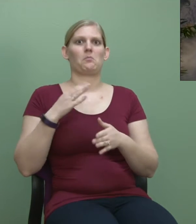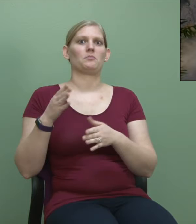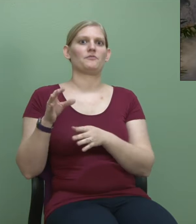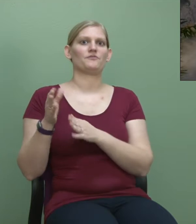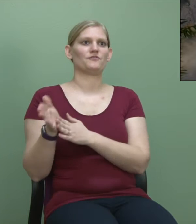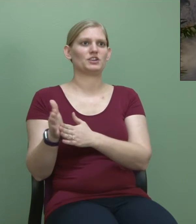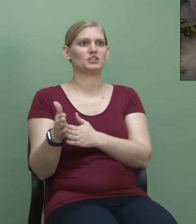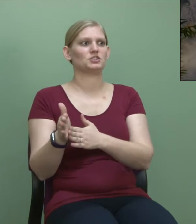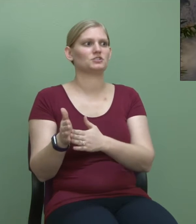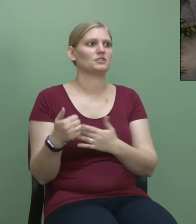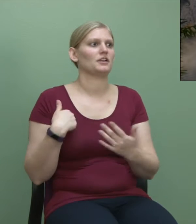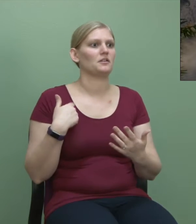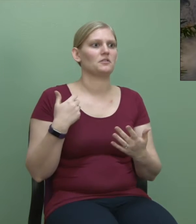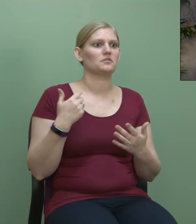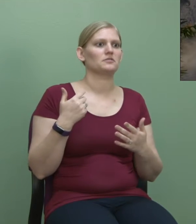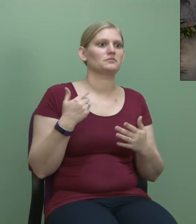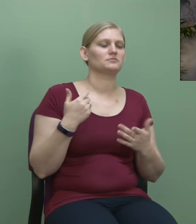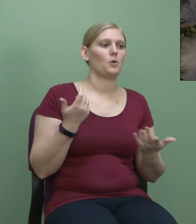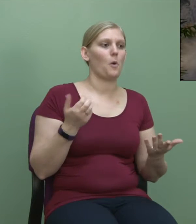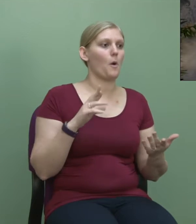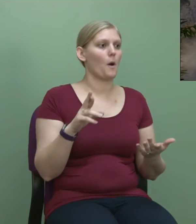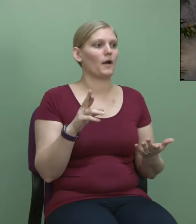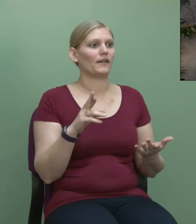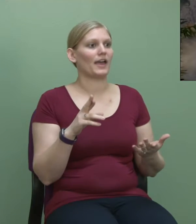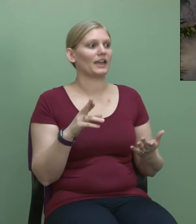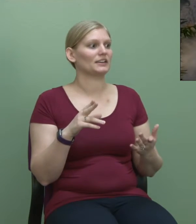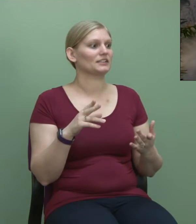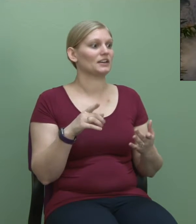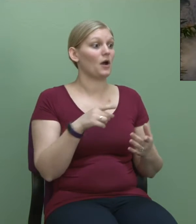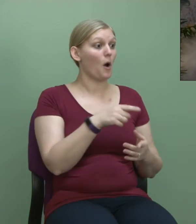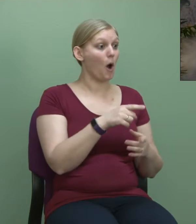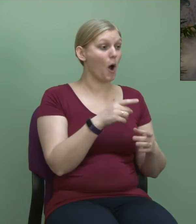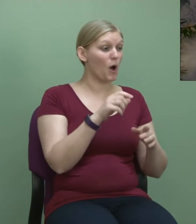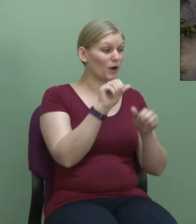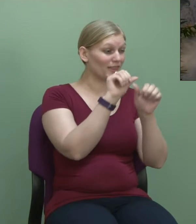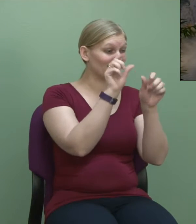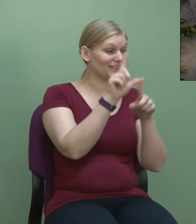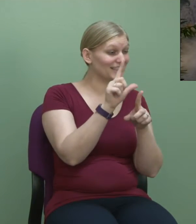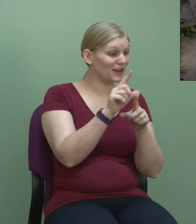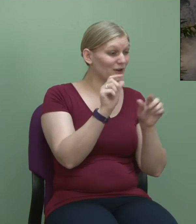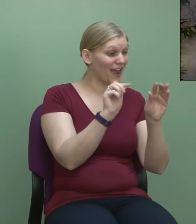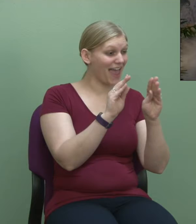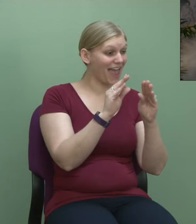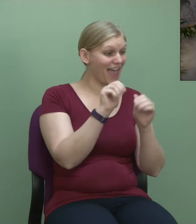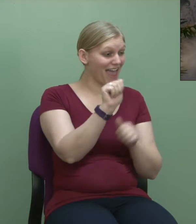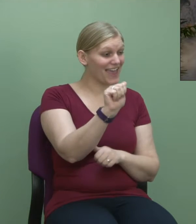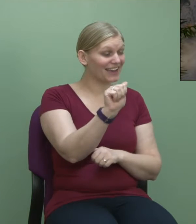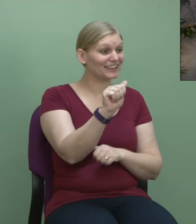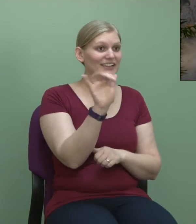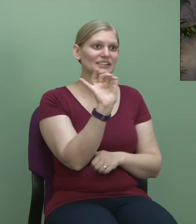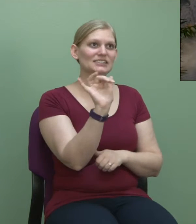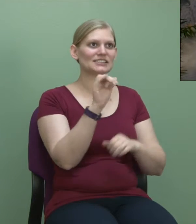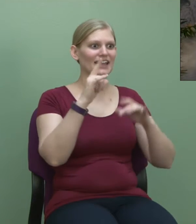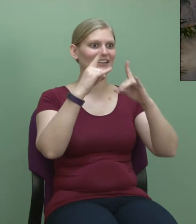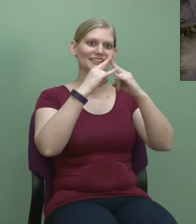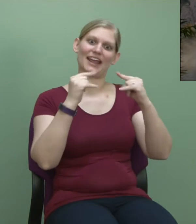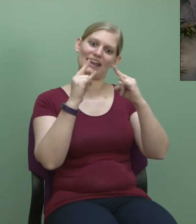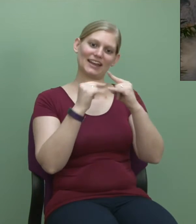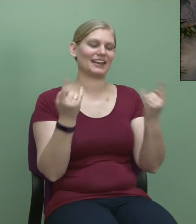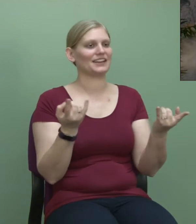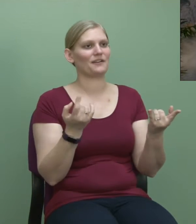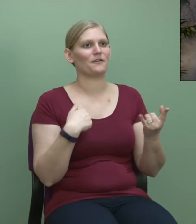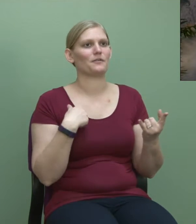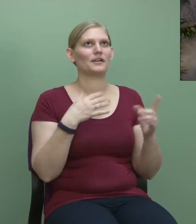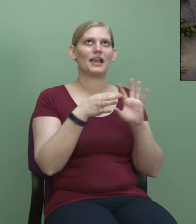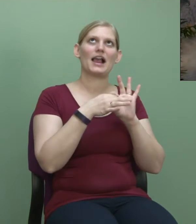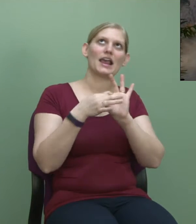be similar to a tent that they've gone camping in. So help them see the shape of letters and understand